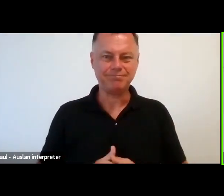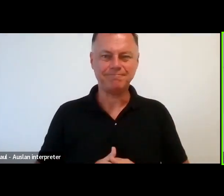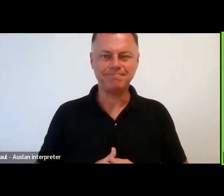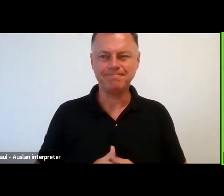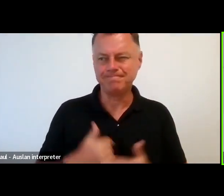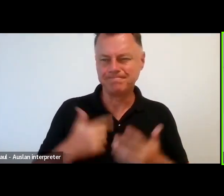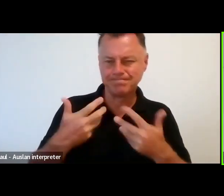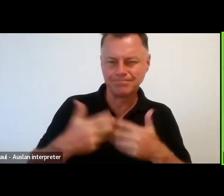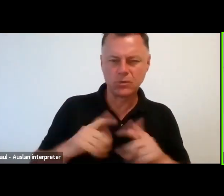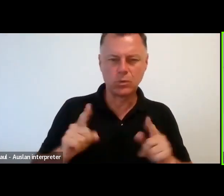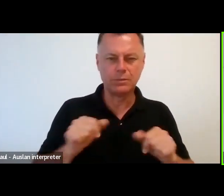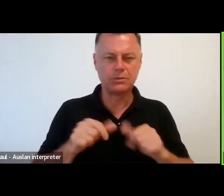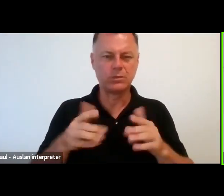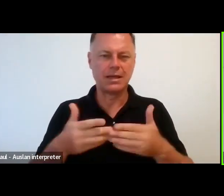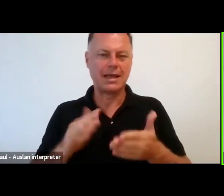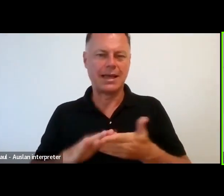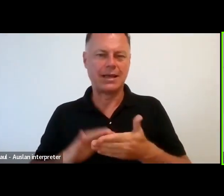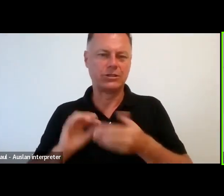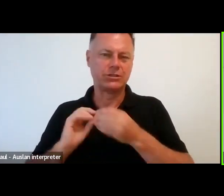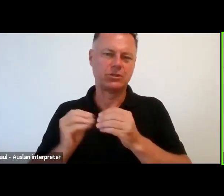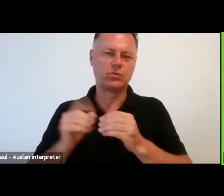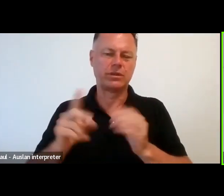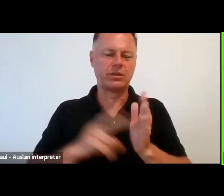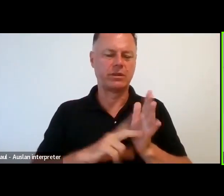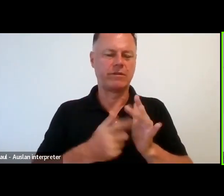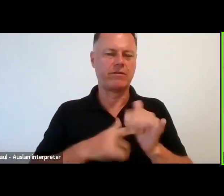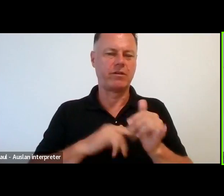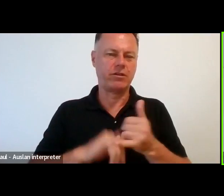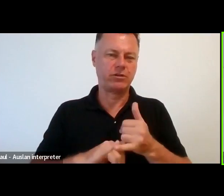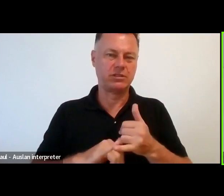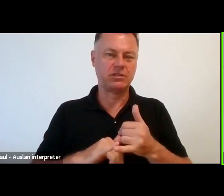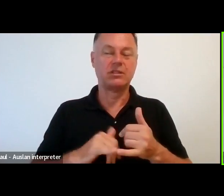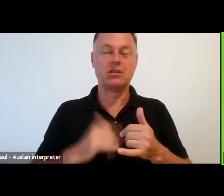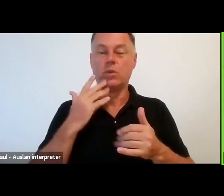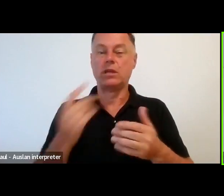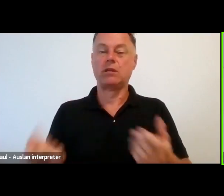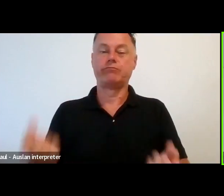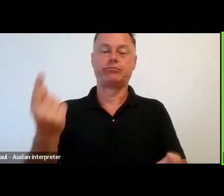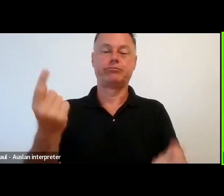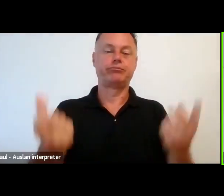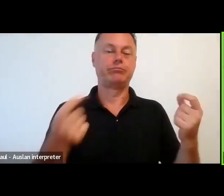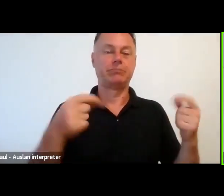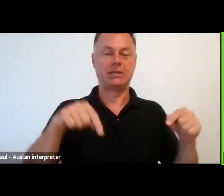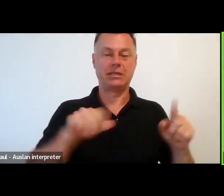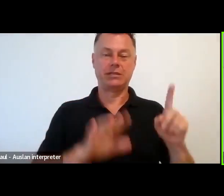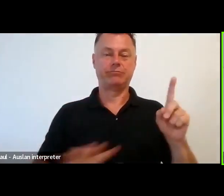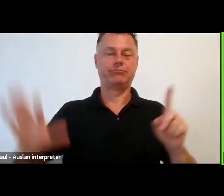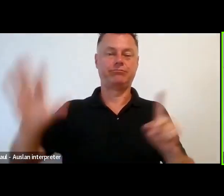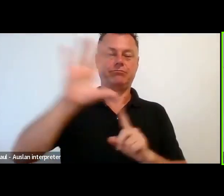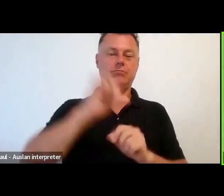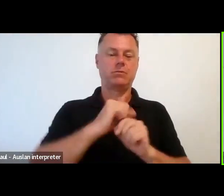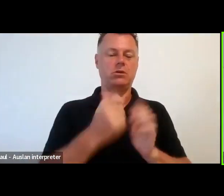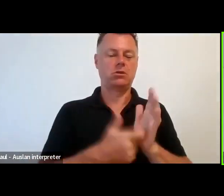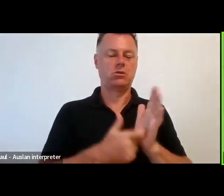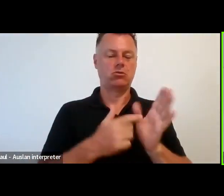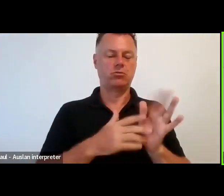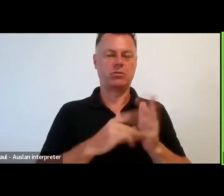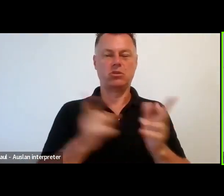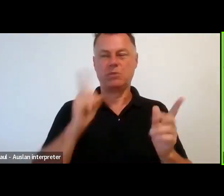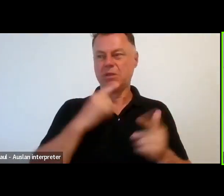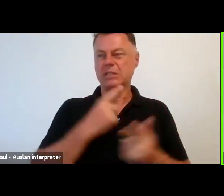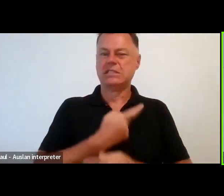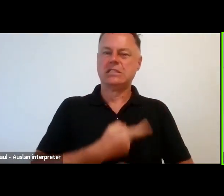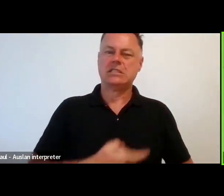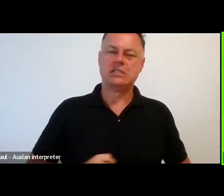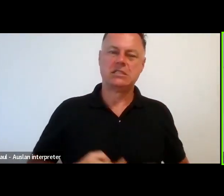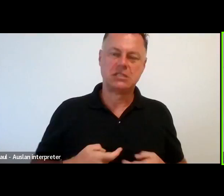are the best ways to deal with this virus when it occurs in our community. So I know that that can be frustrating, and I know that it can